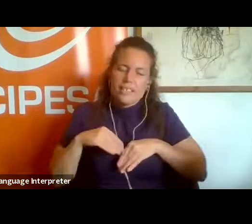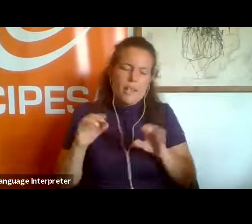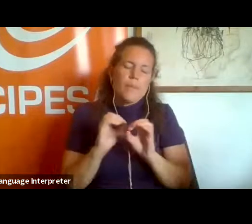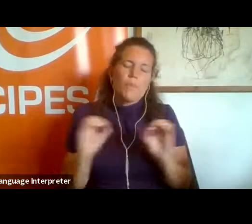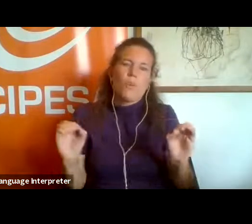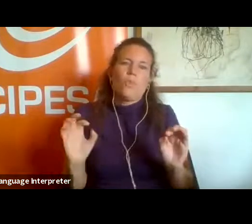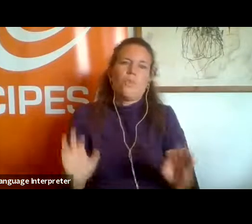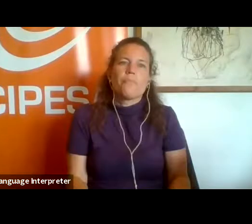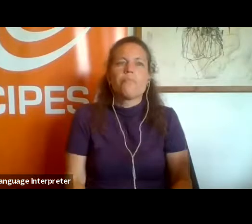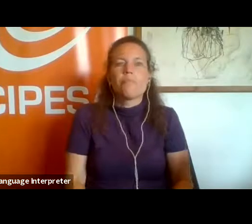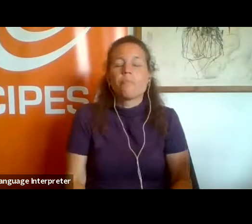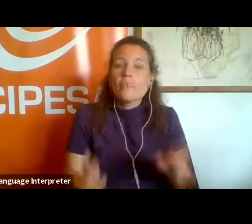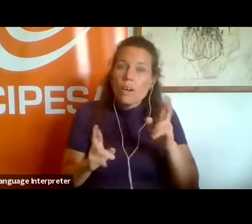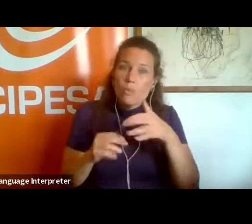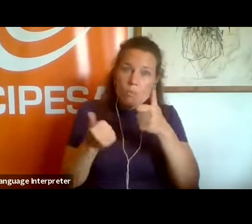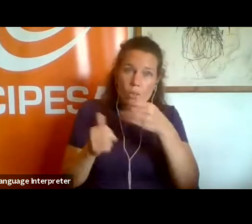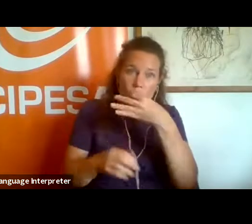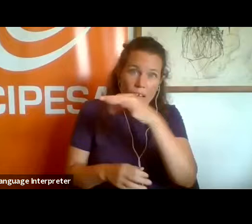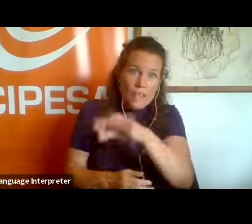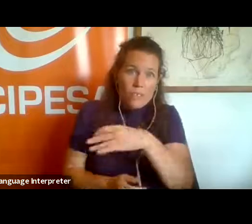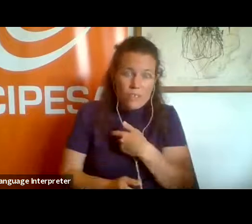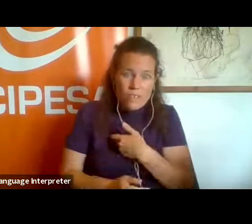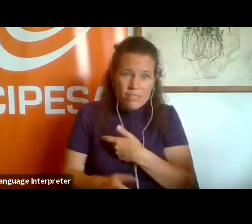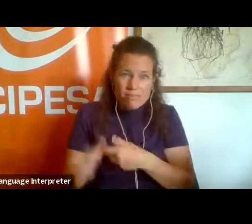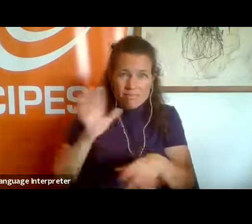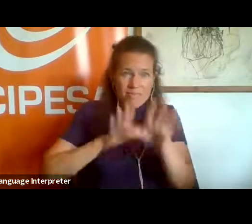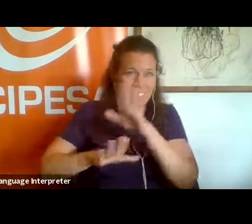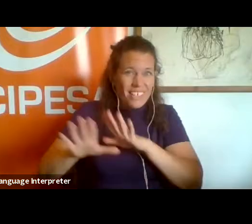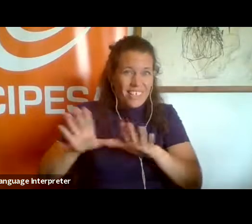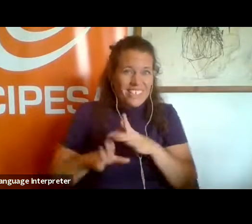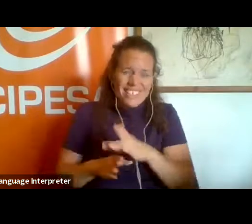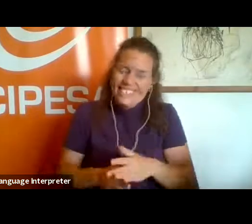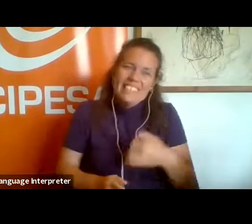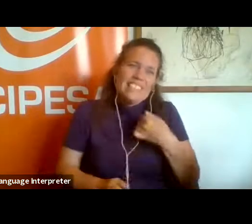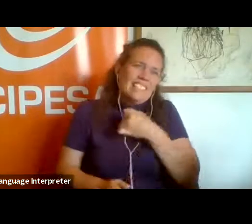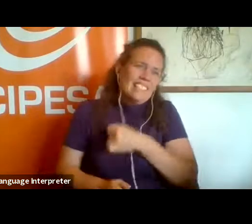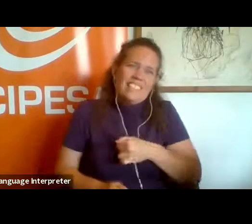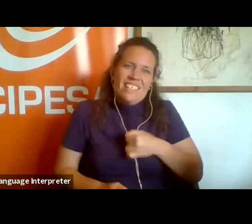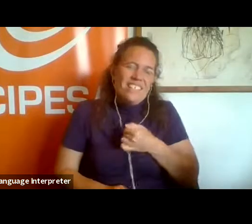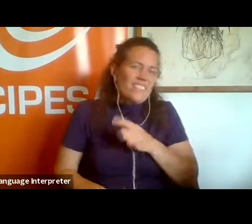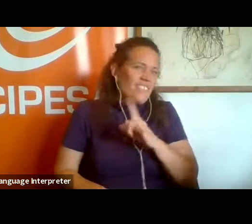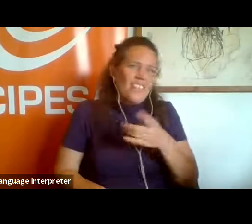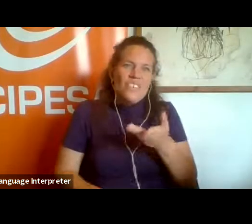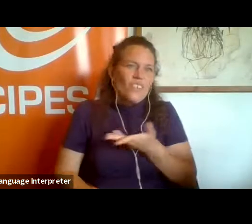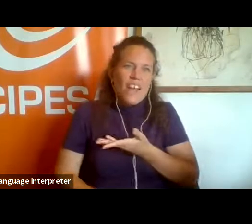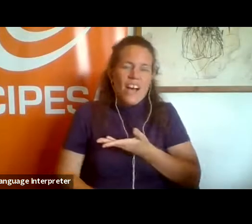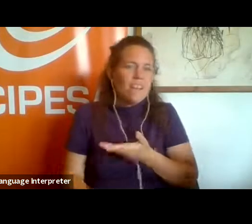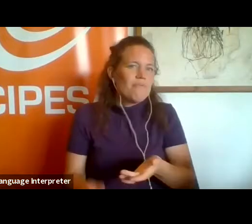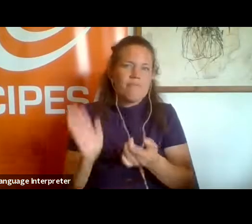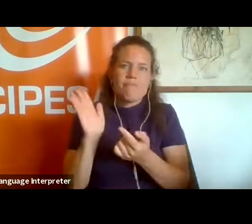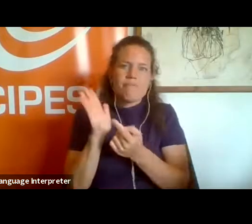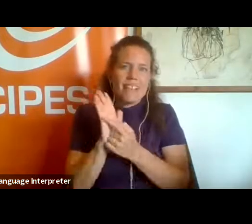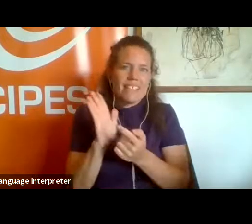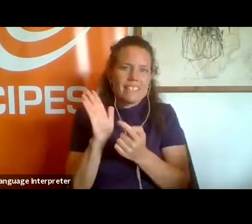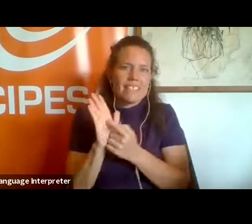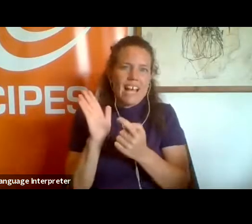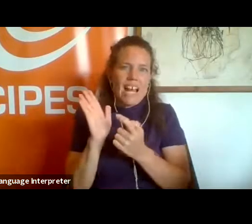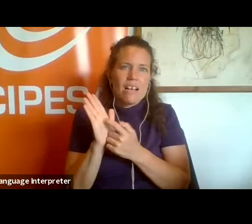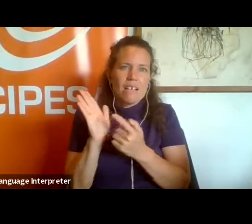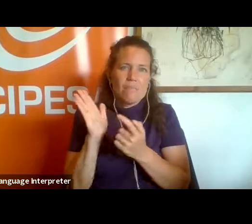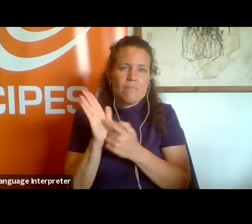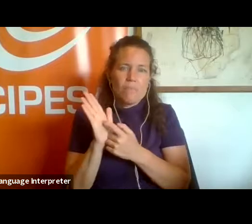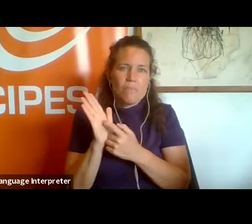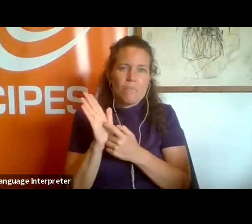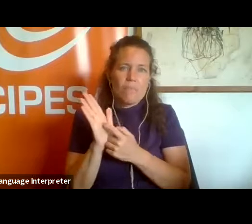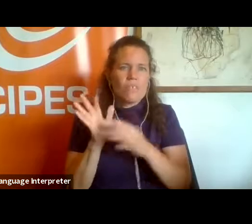I hope that answers your question. I think it was a bit vague. I do apologize. I don't have any examples